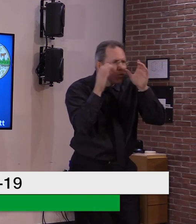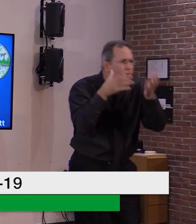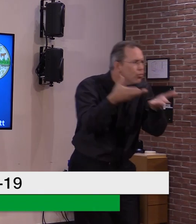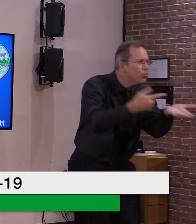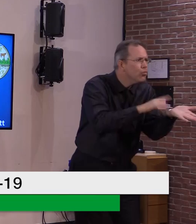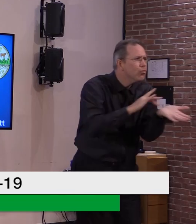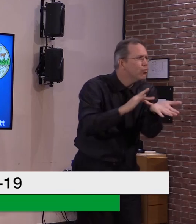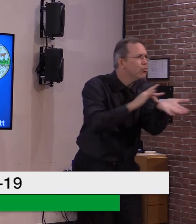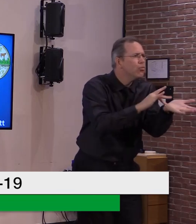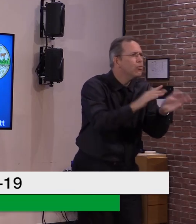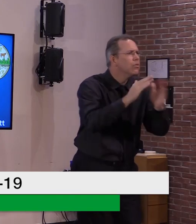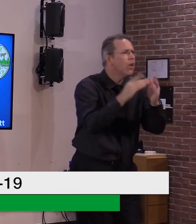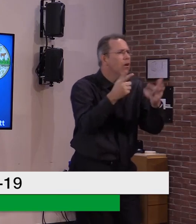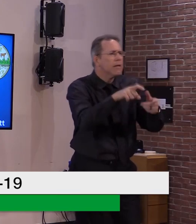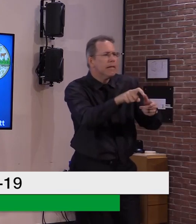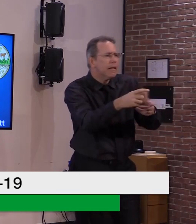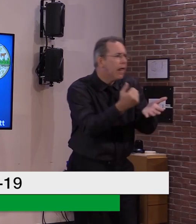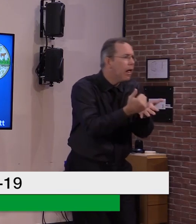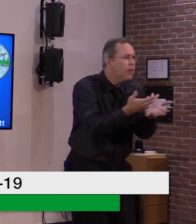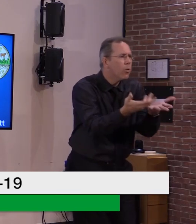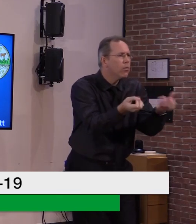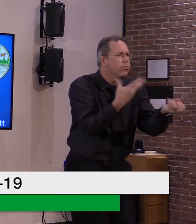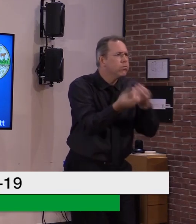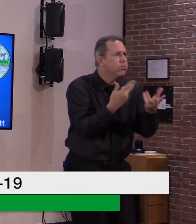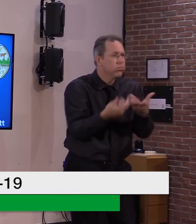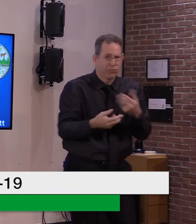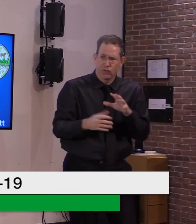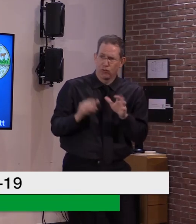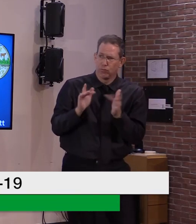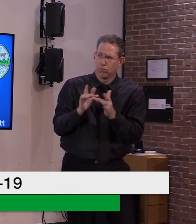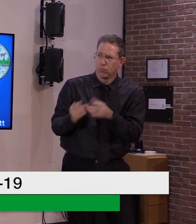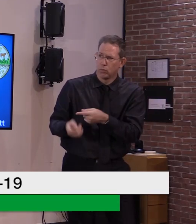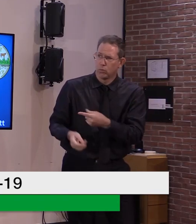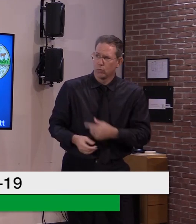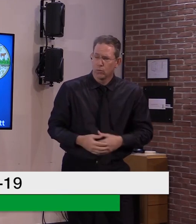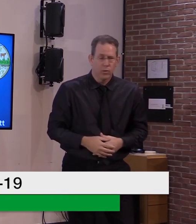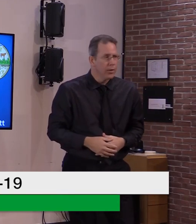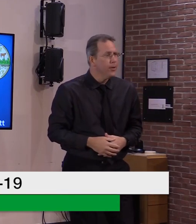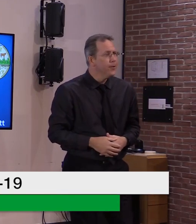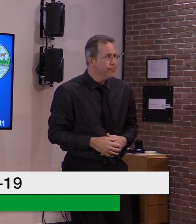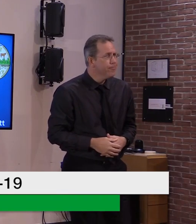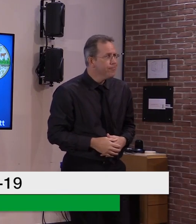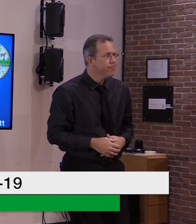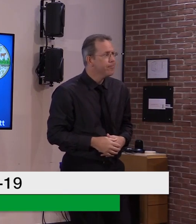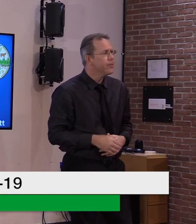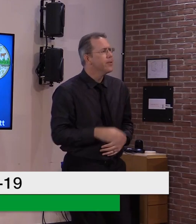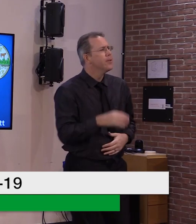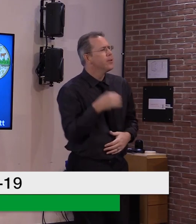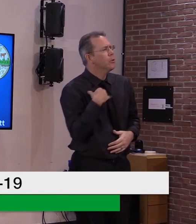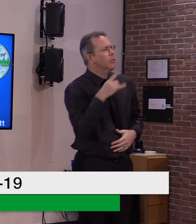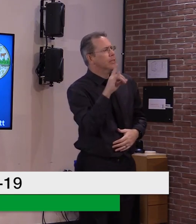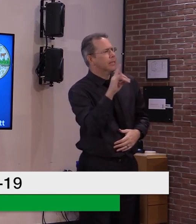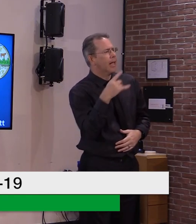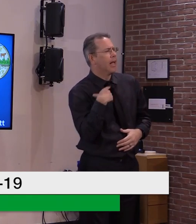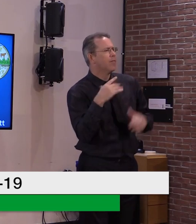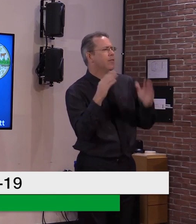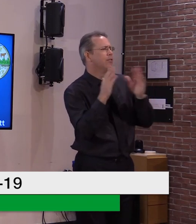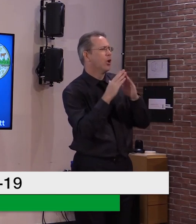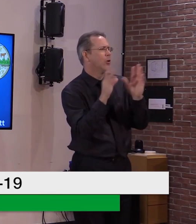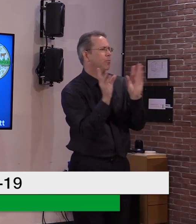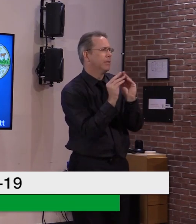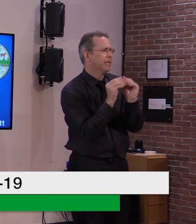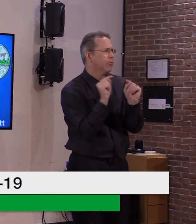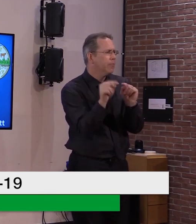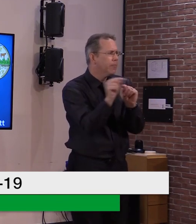some meetings with some local communities in washington county i know secretary smith i maybe commissioner